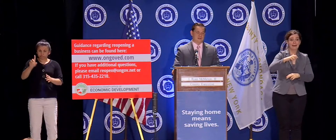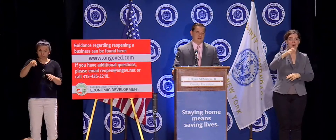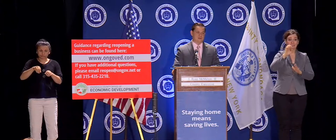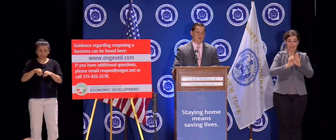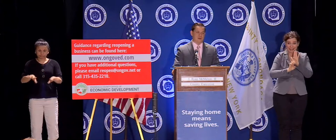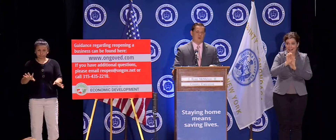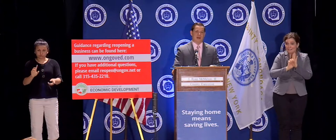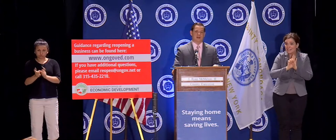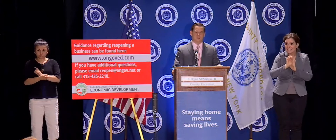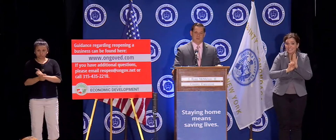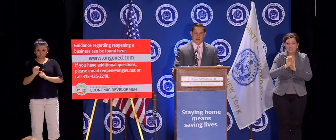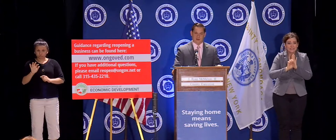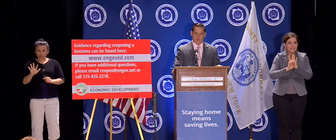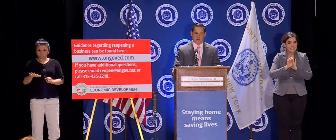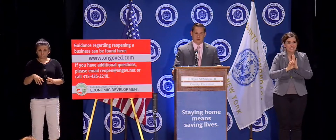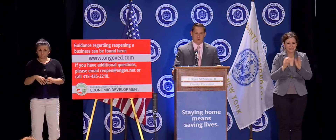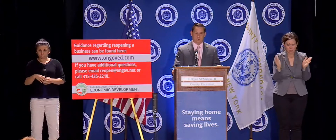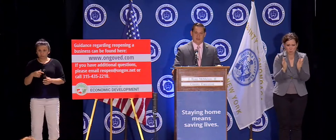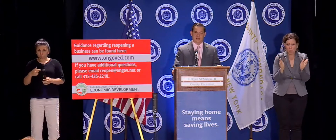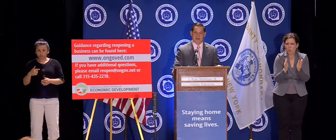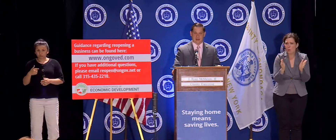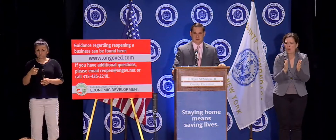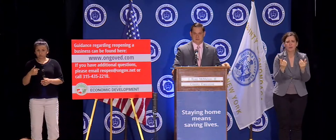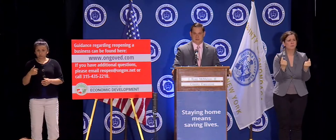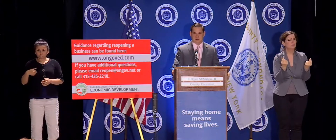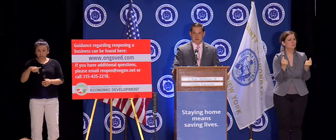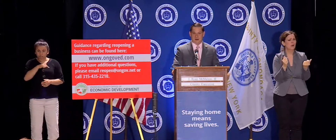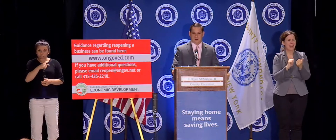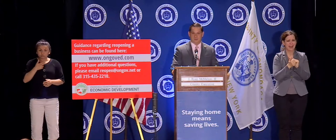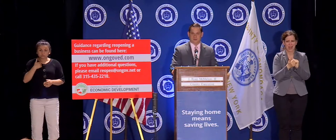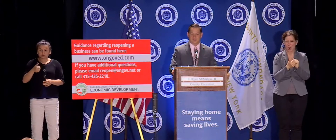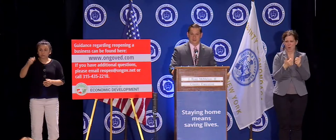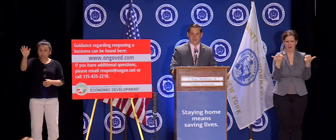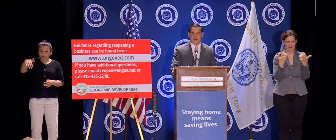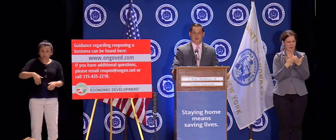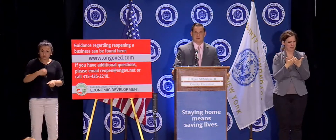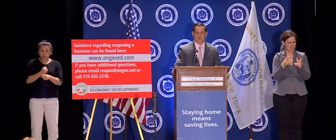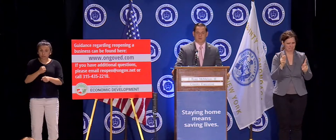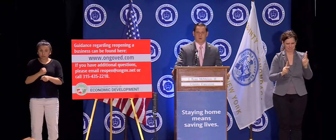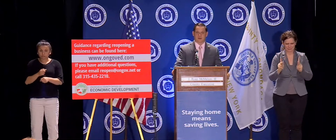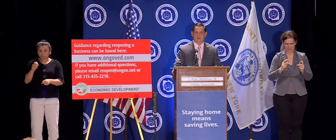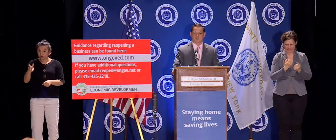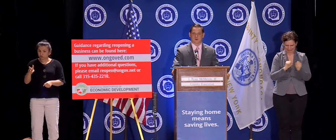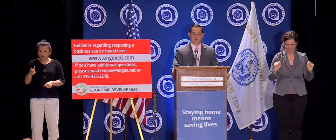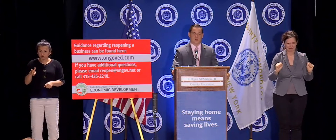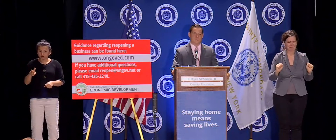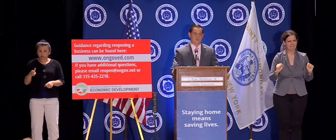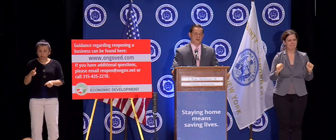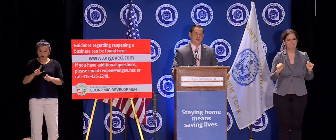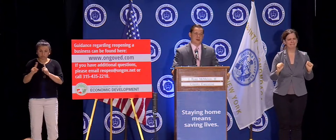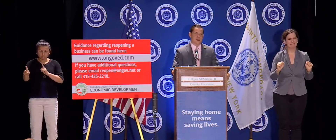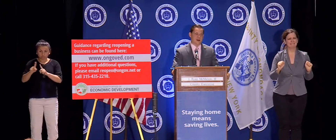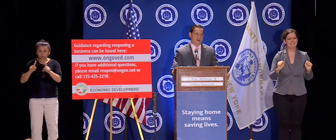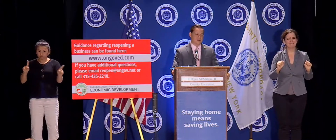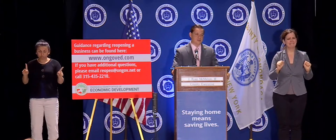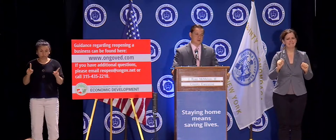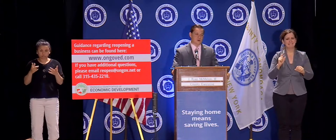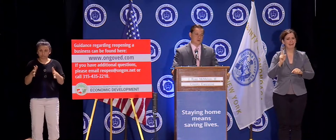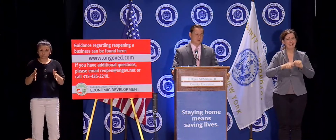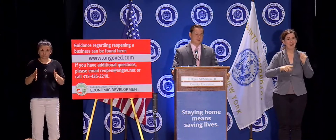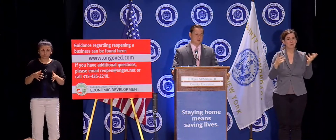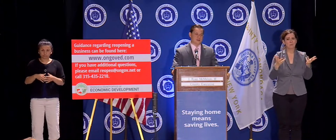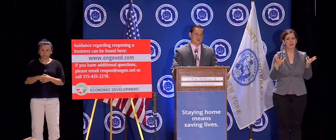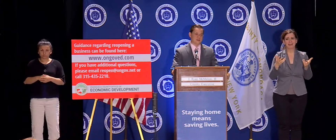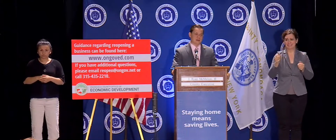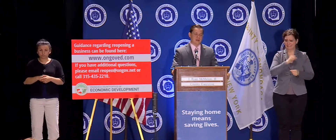can't, even if I wanted to bring back everybody to the building, I can't because I can't keep everybody 6 feet apart. And